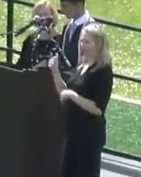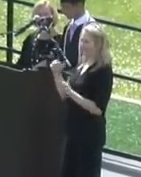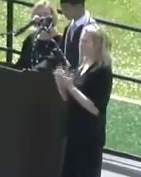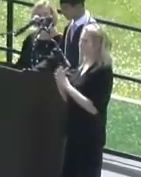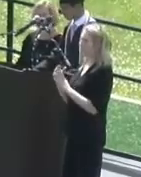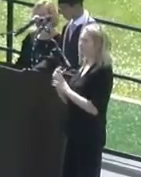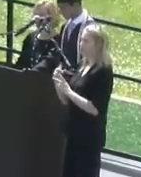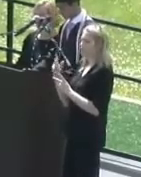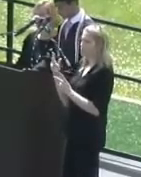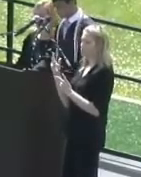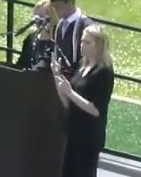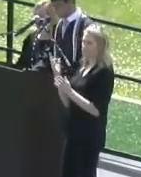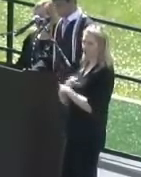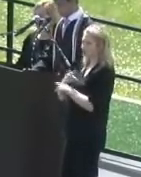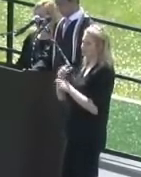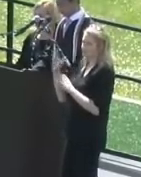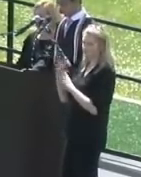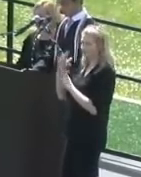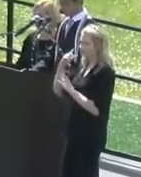nightmare.